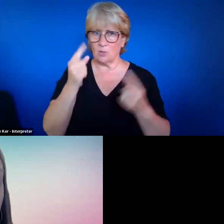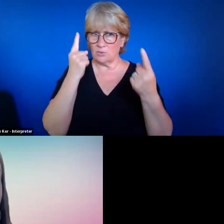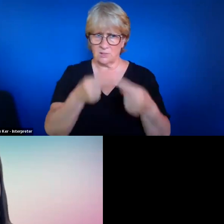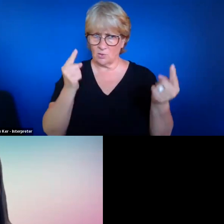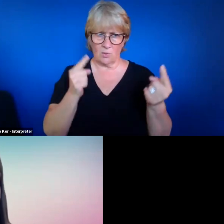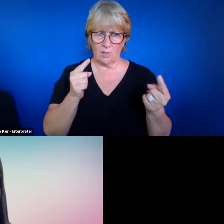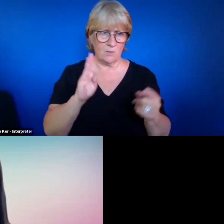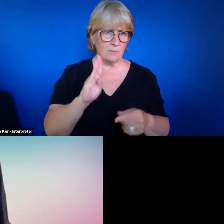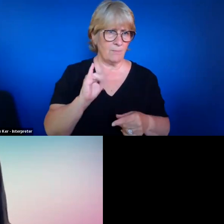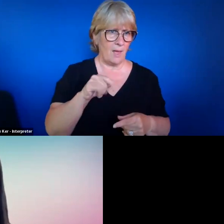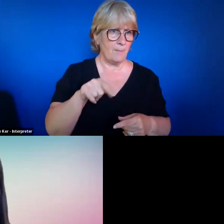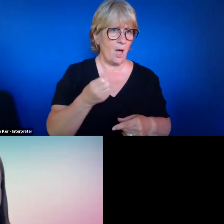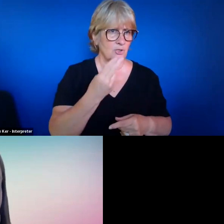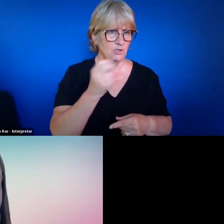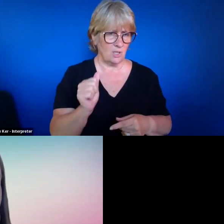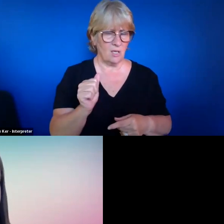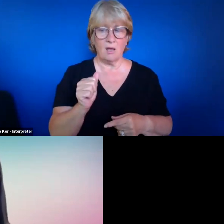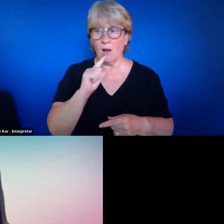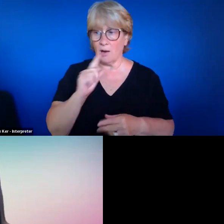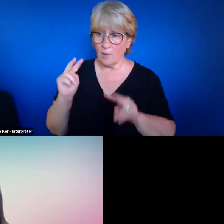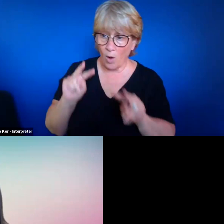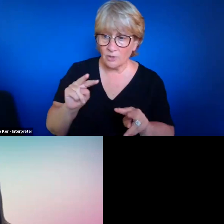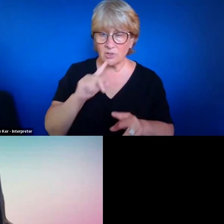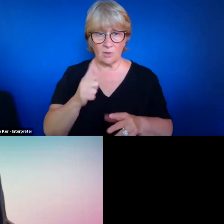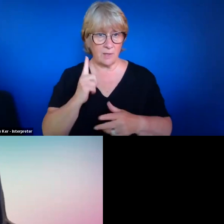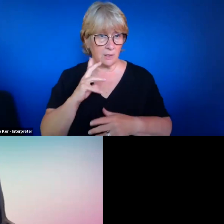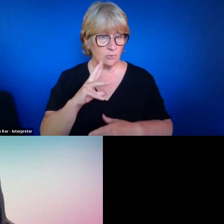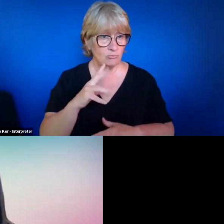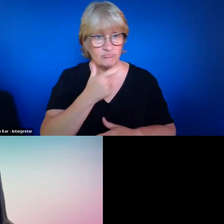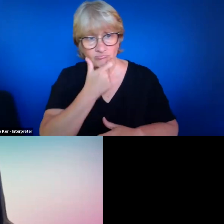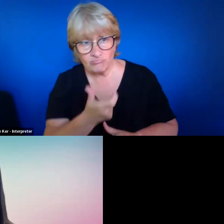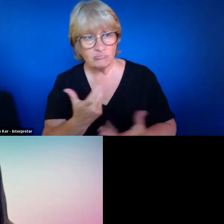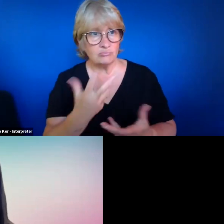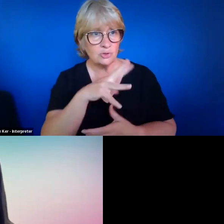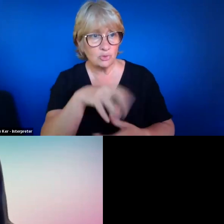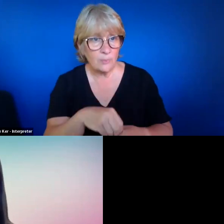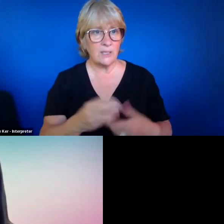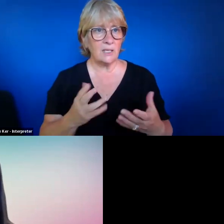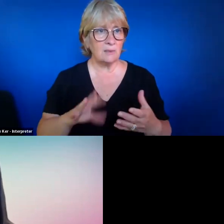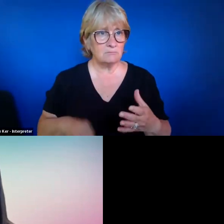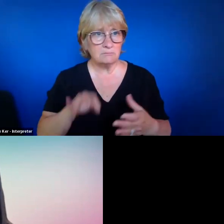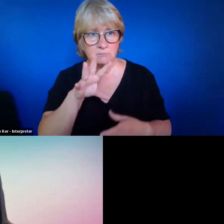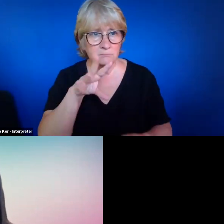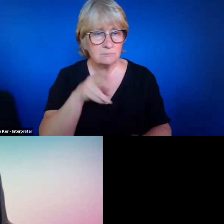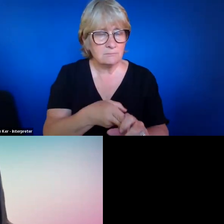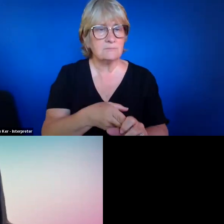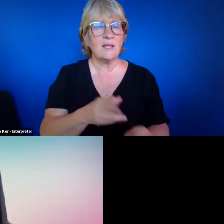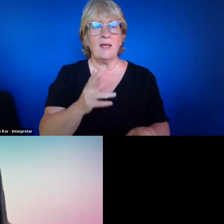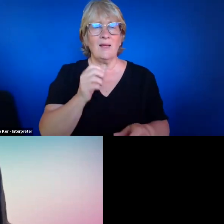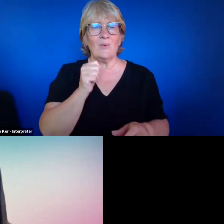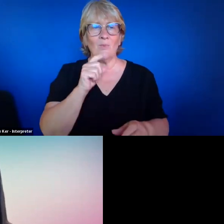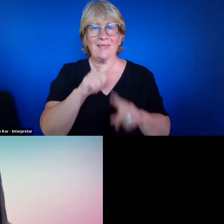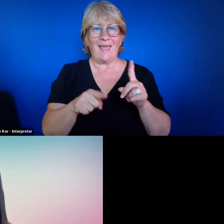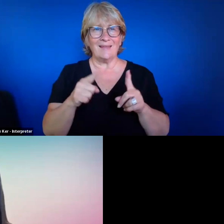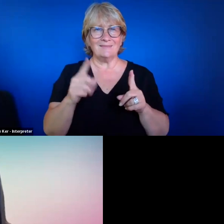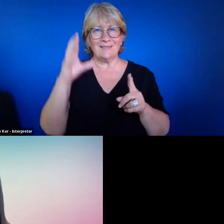like, are they watching? Are they contributing in other ways? But I think we can't underestimate the challenge and how hard